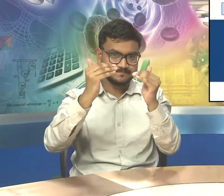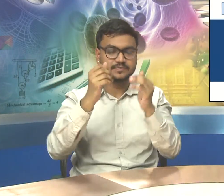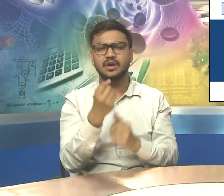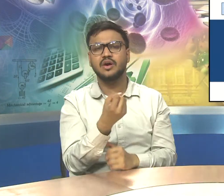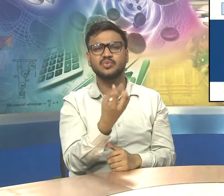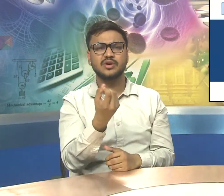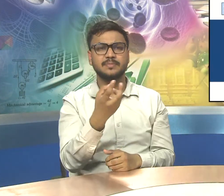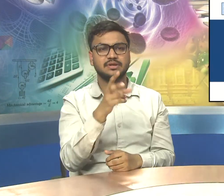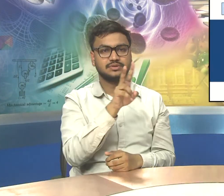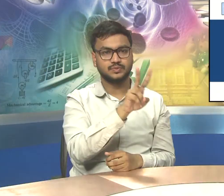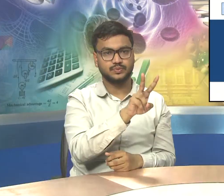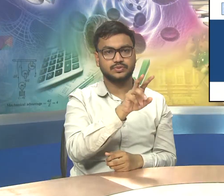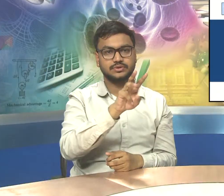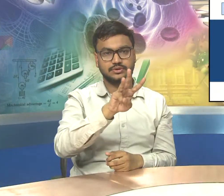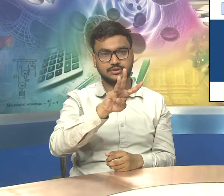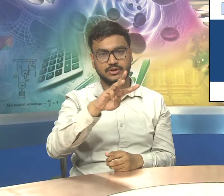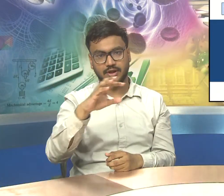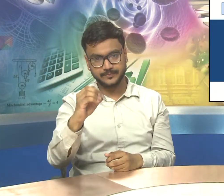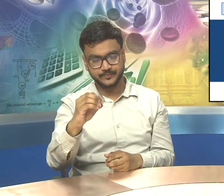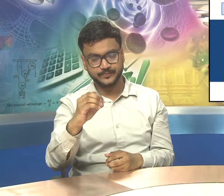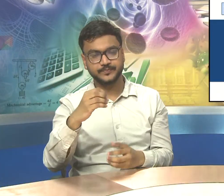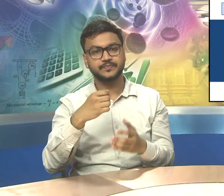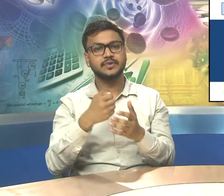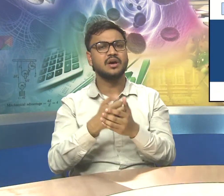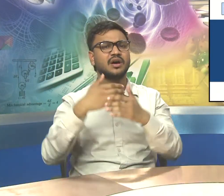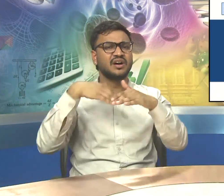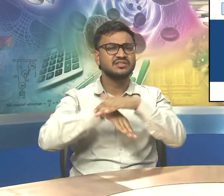Level. Code number 230.